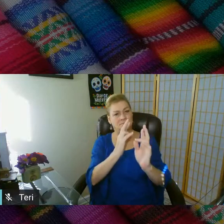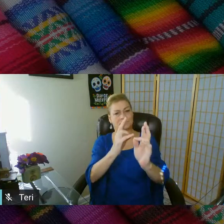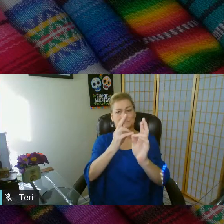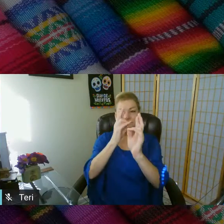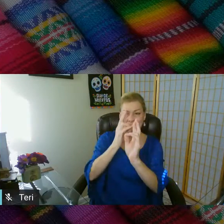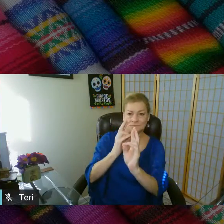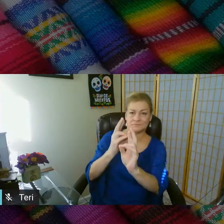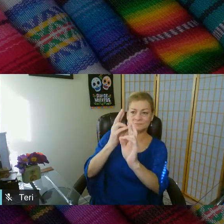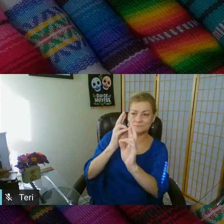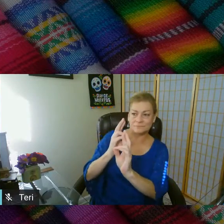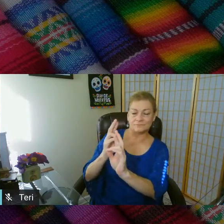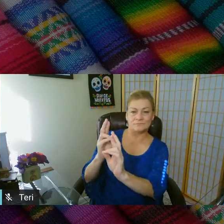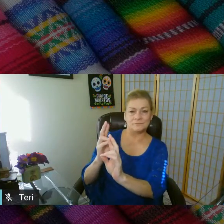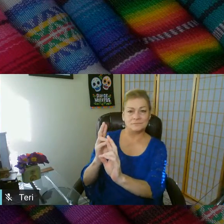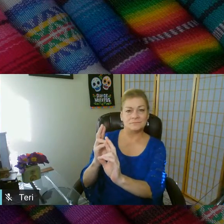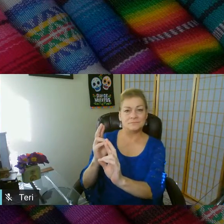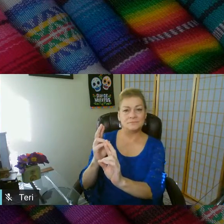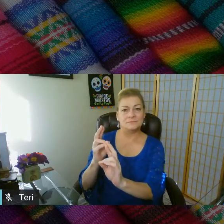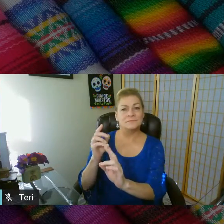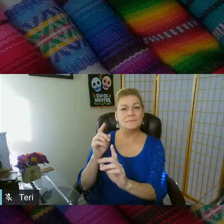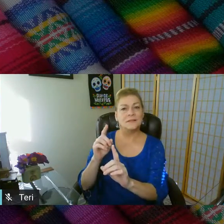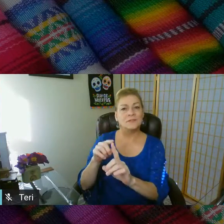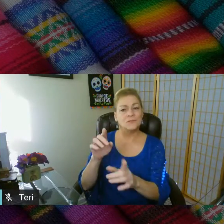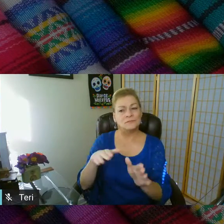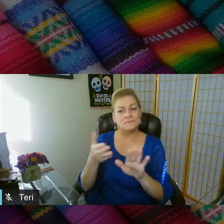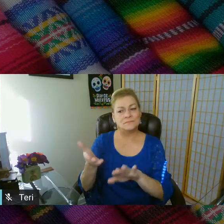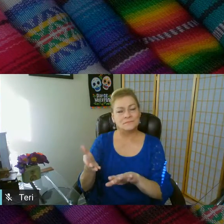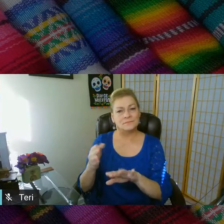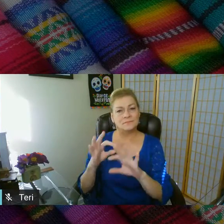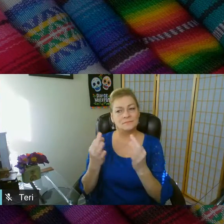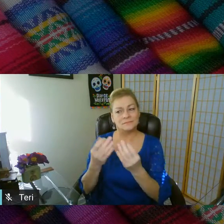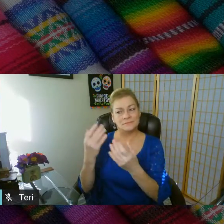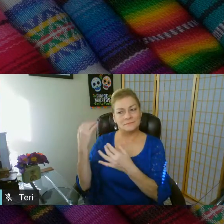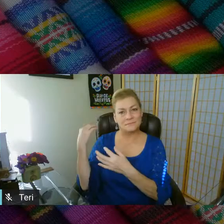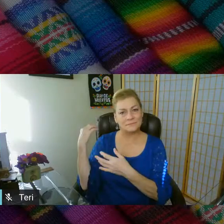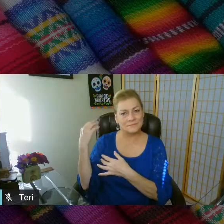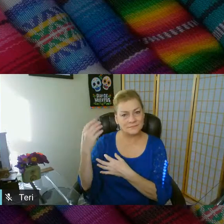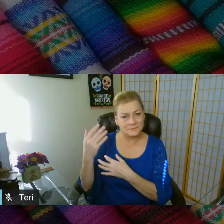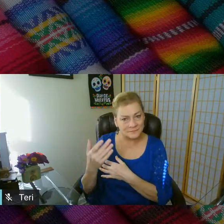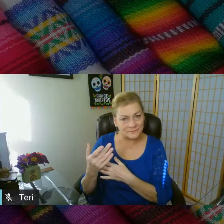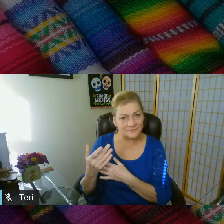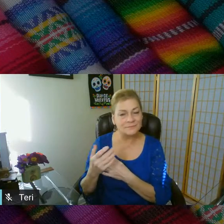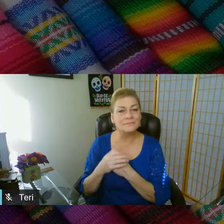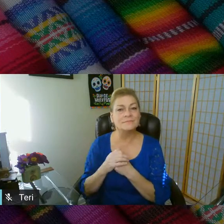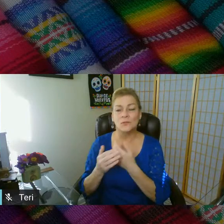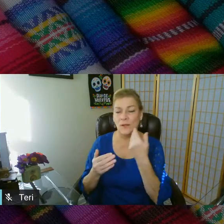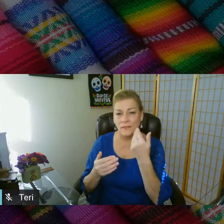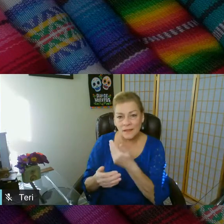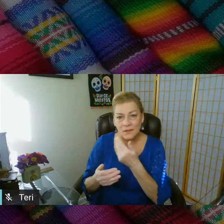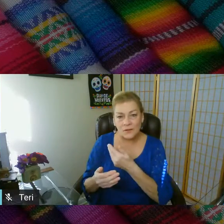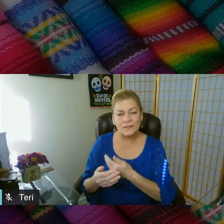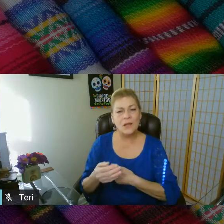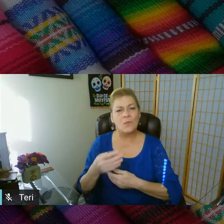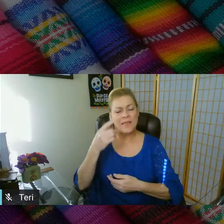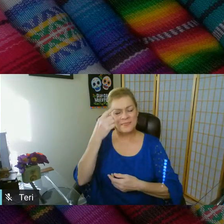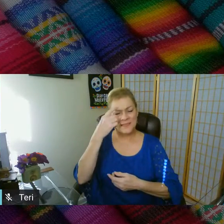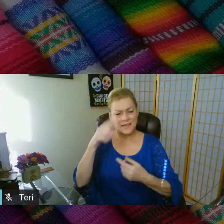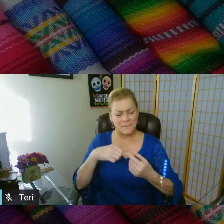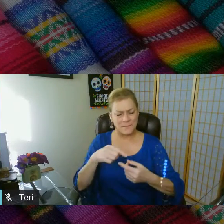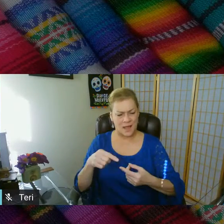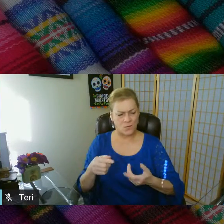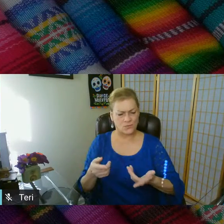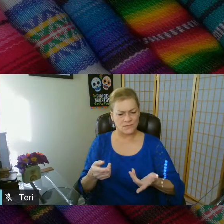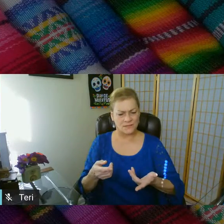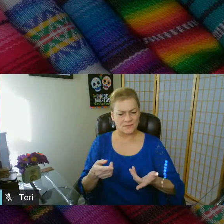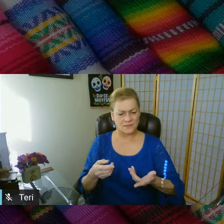may return to us. And so, of course, in Unity, we get metaphysical about everything. So I've been thinking about this metaphysically. What does it mean